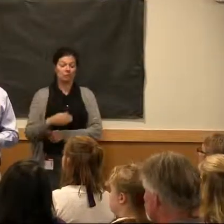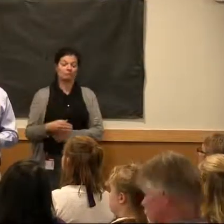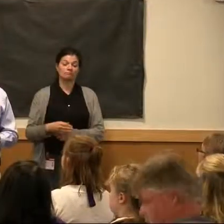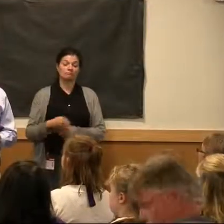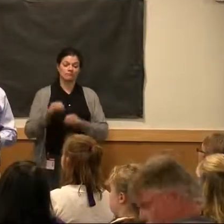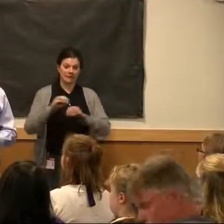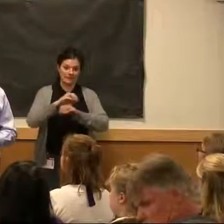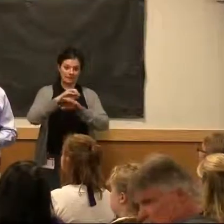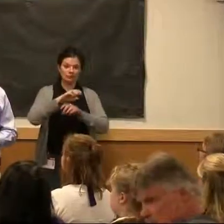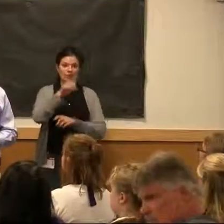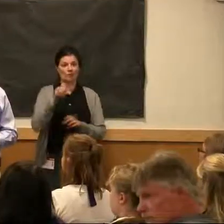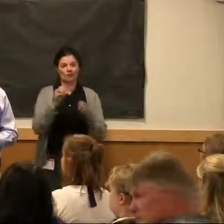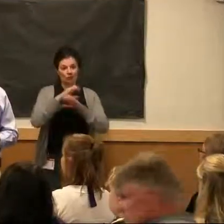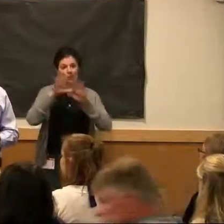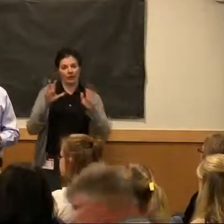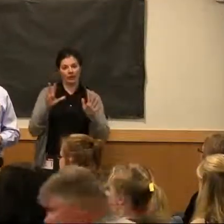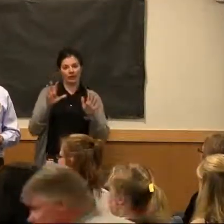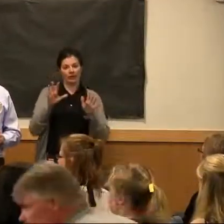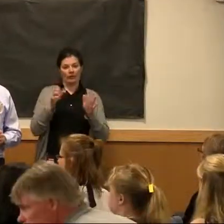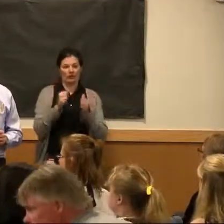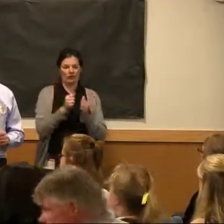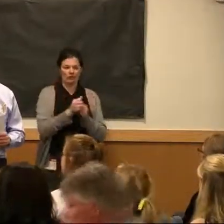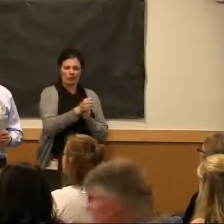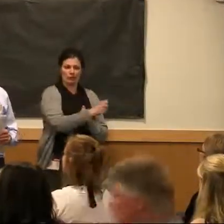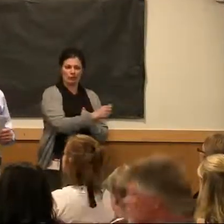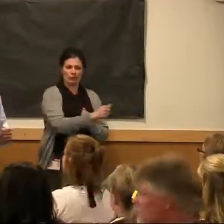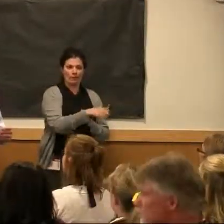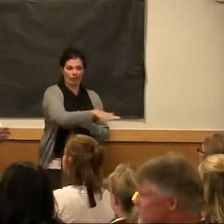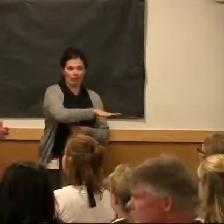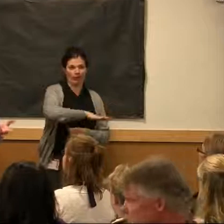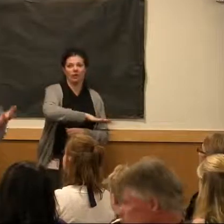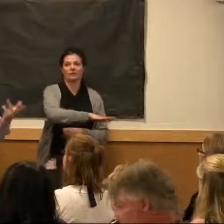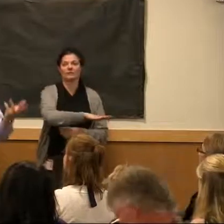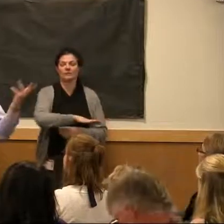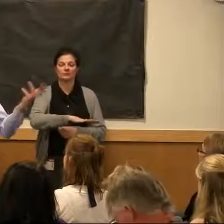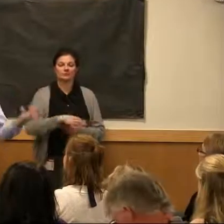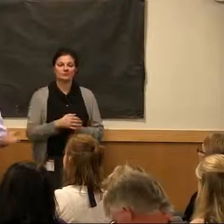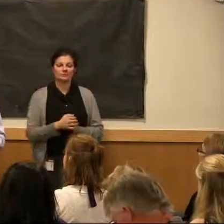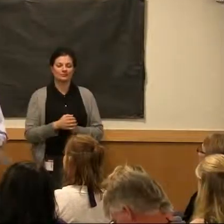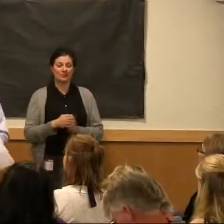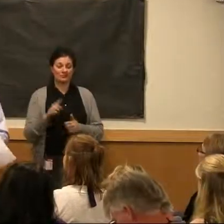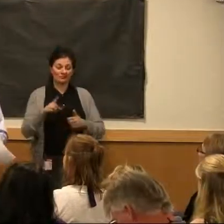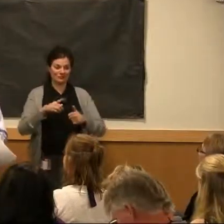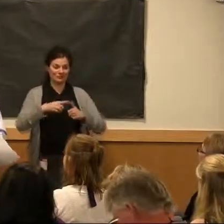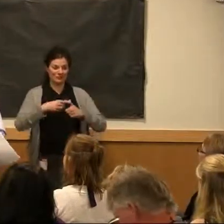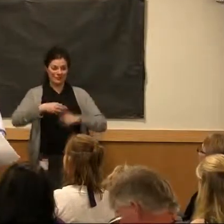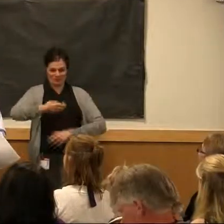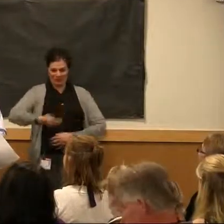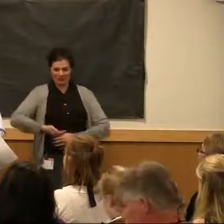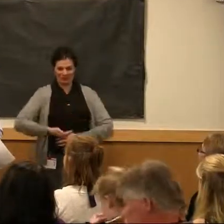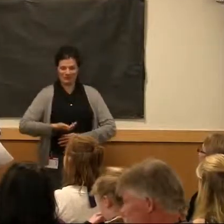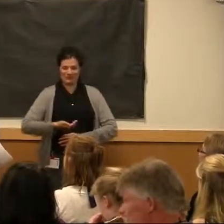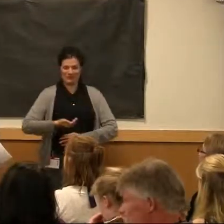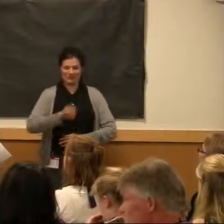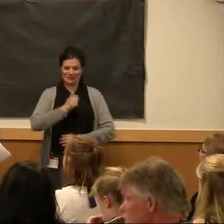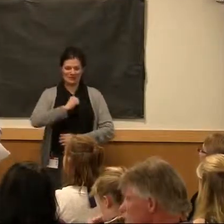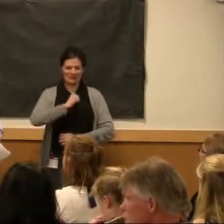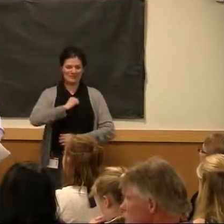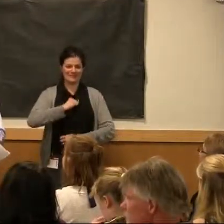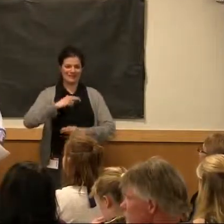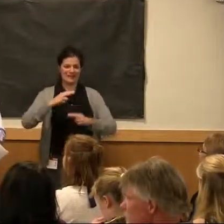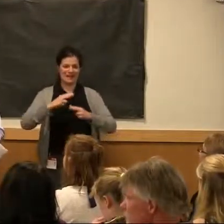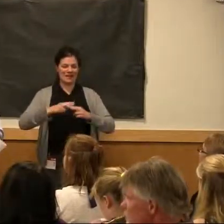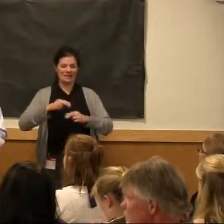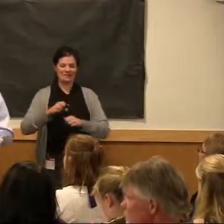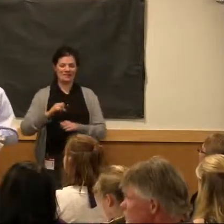remote site what the questions are. Okay? It's my pleasure. First, let me introduce myself. My name